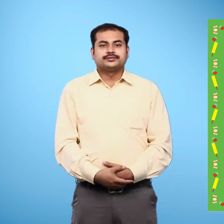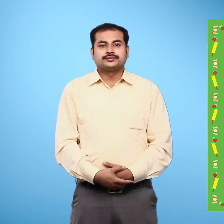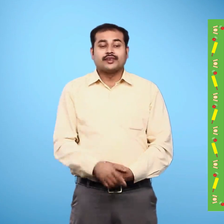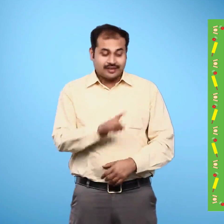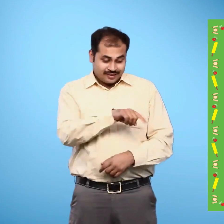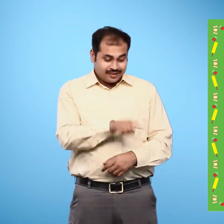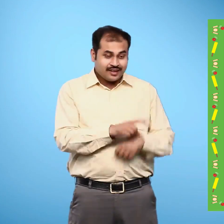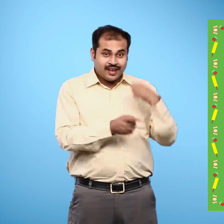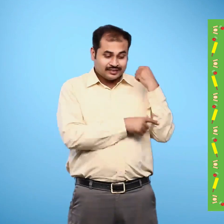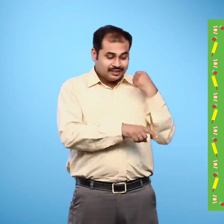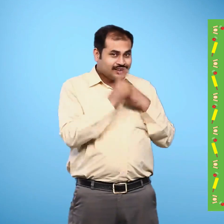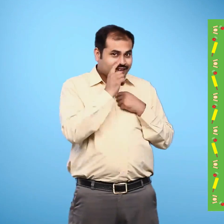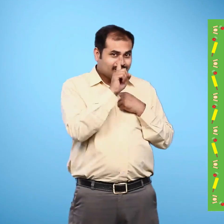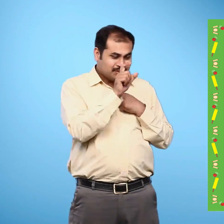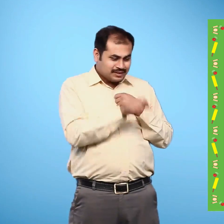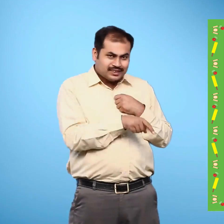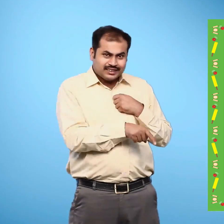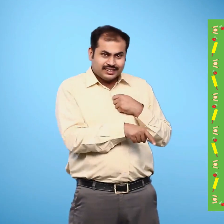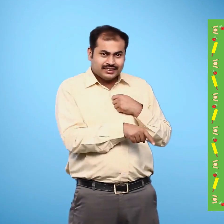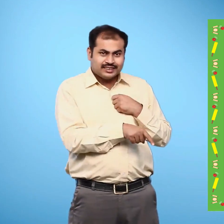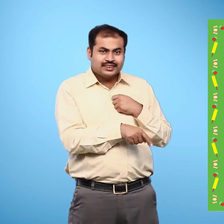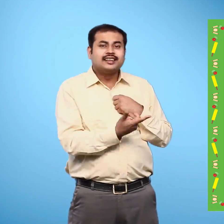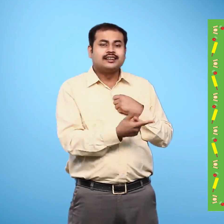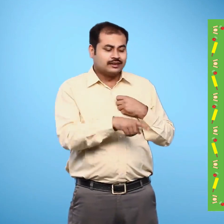The girl is rolling herself on the ground.